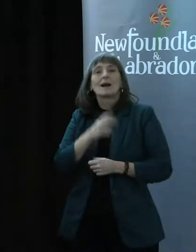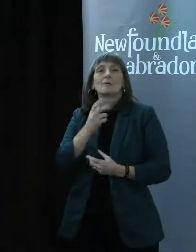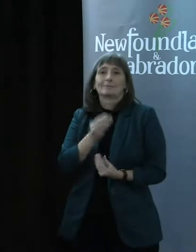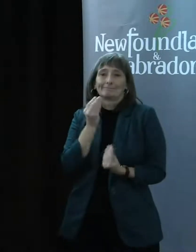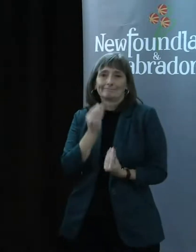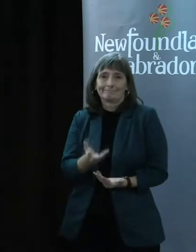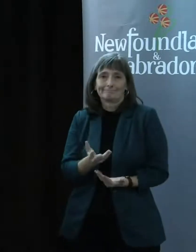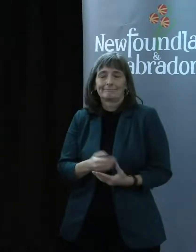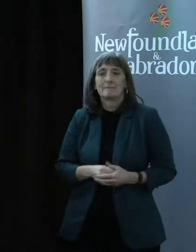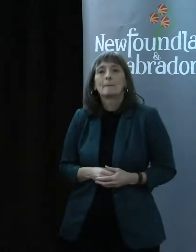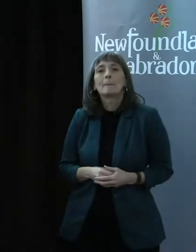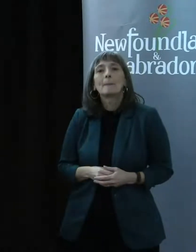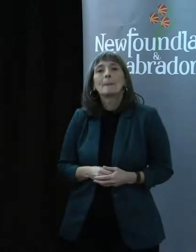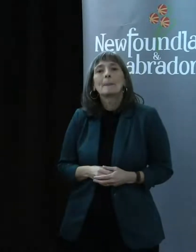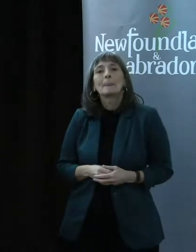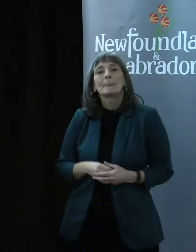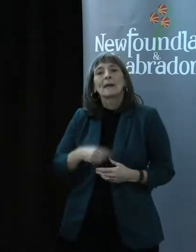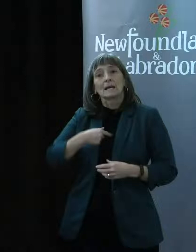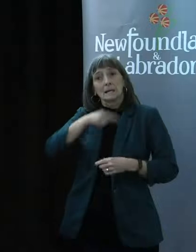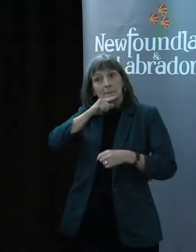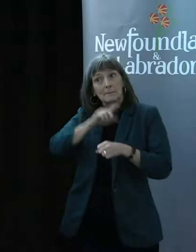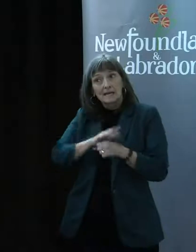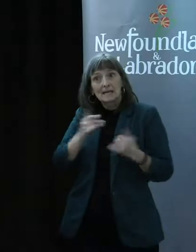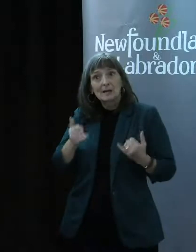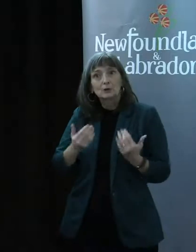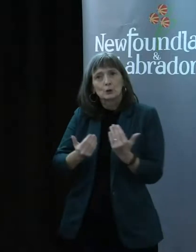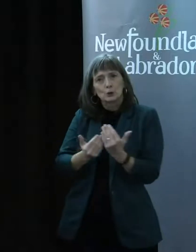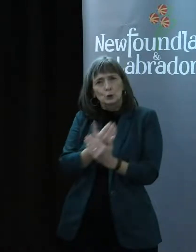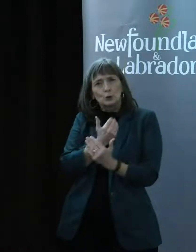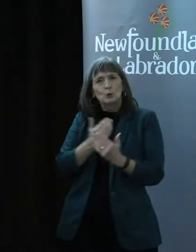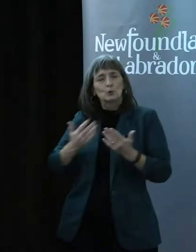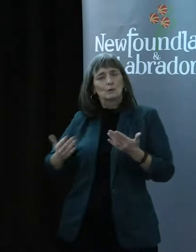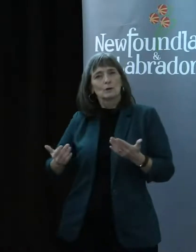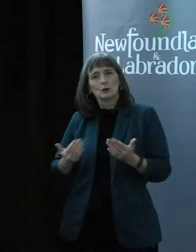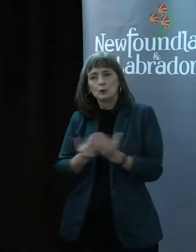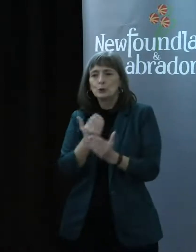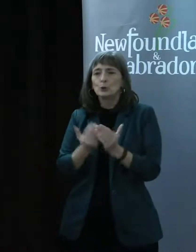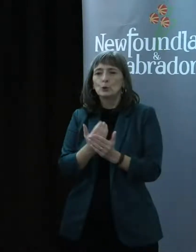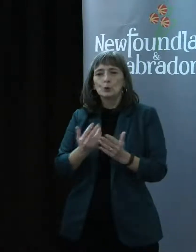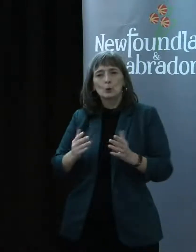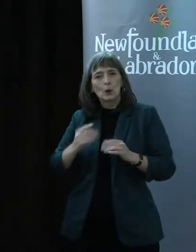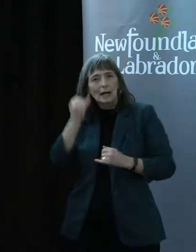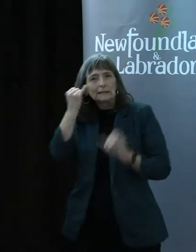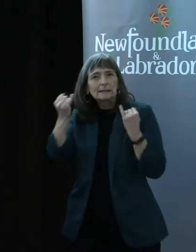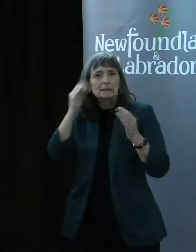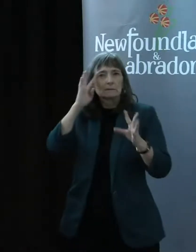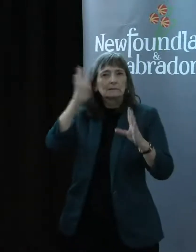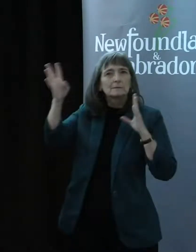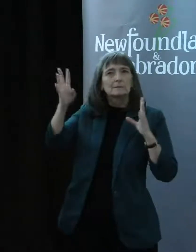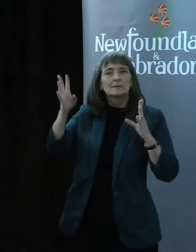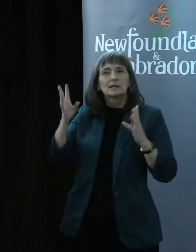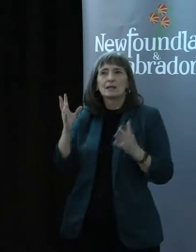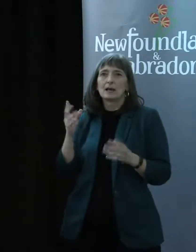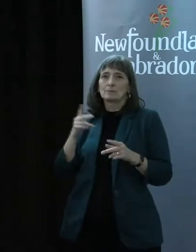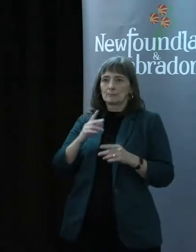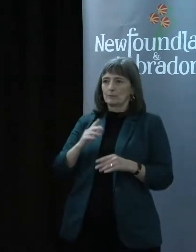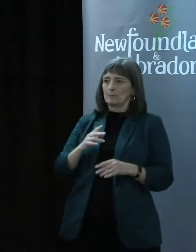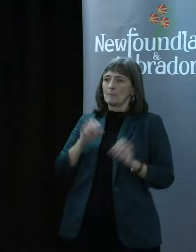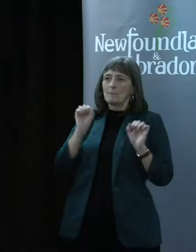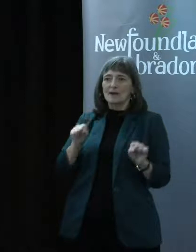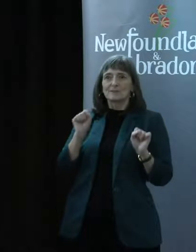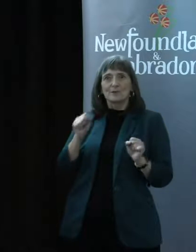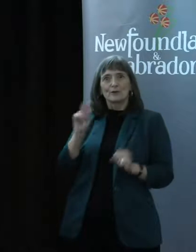this. Let's commit to a renewed, refreshed approach to seizing the true potential of Newfoundland and